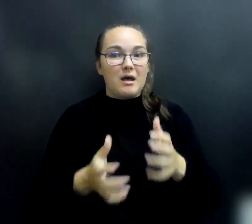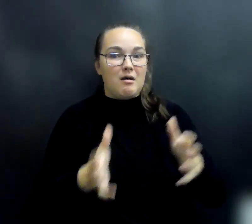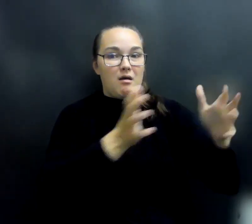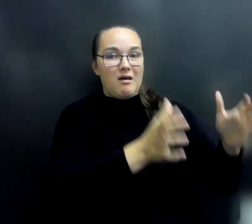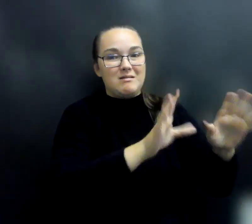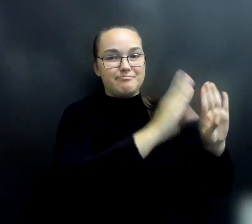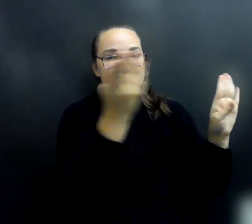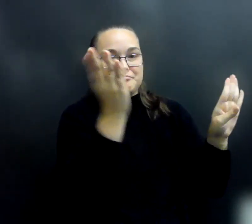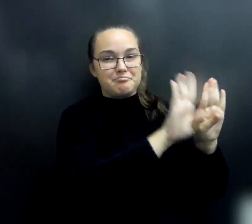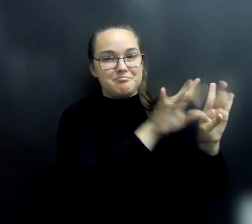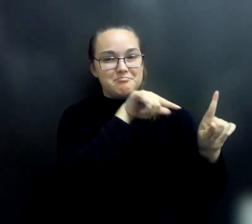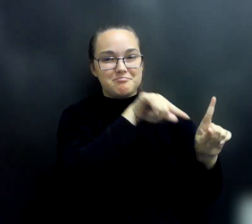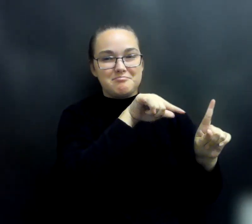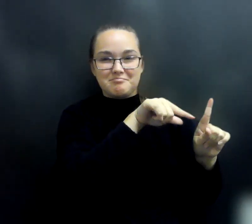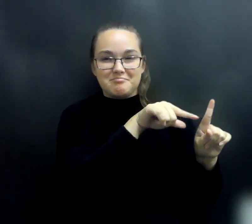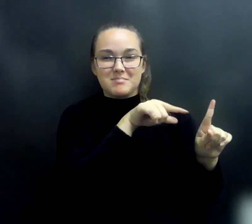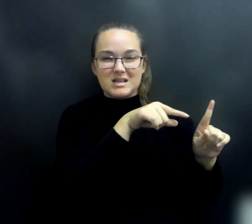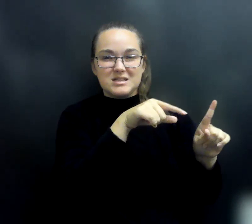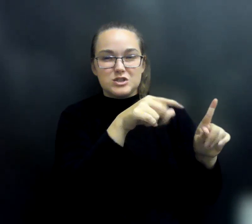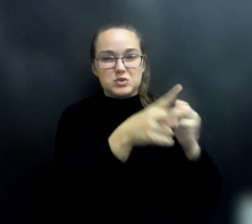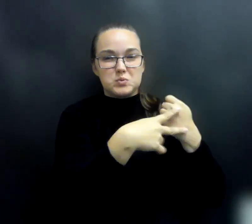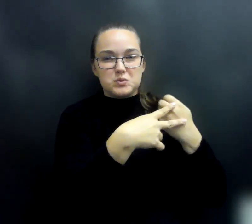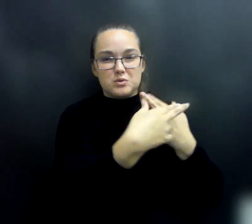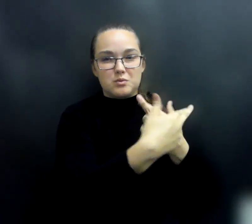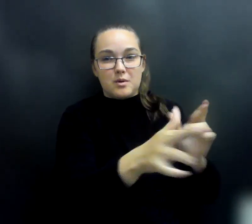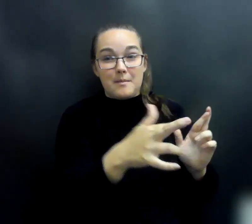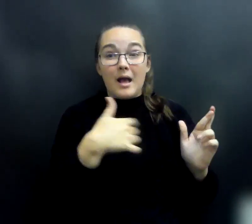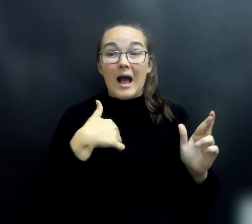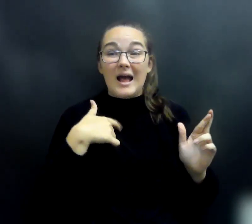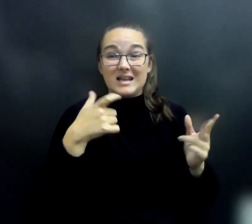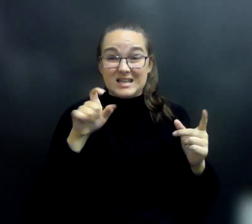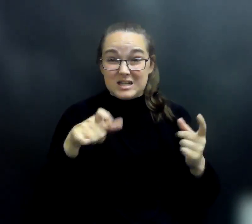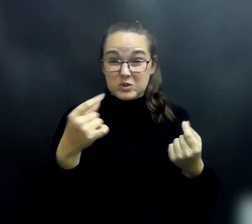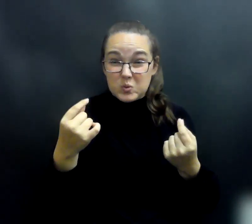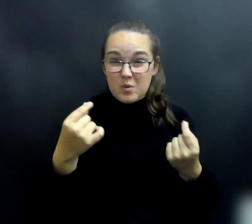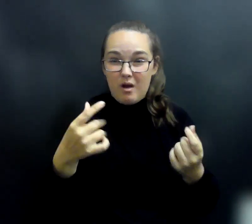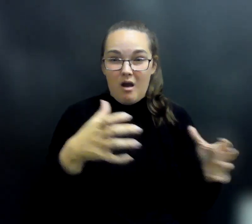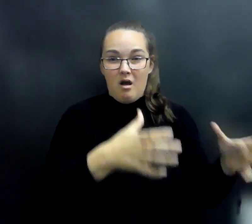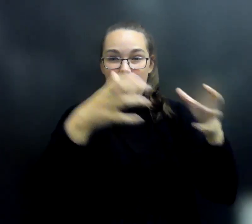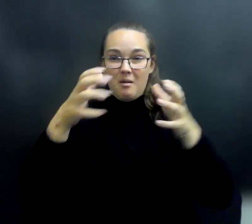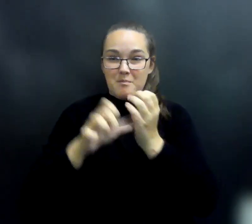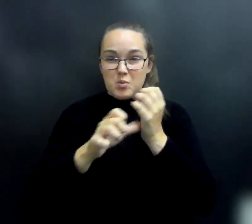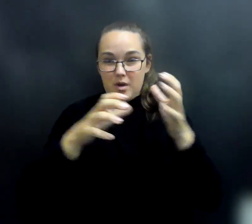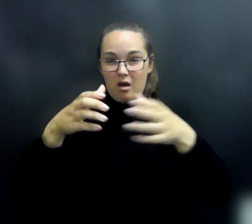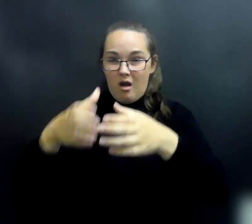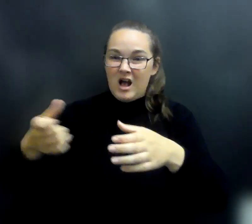workshop. One of my jobs was to turn the poop into powder by pounding it in a mortar, then sifting it through a